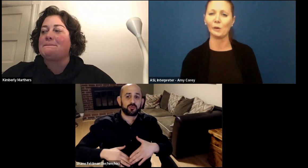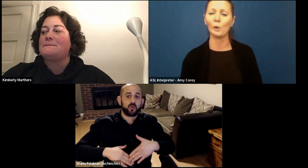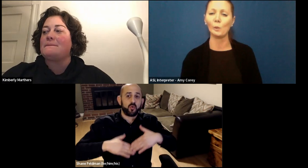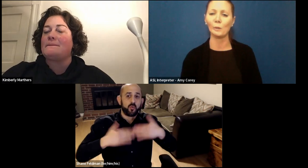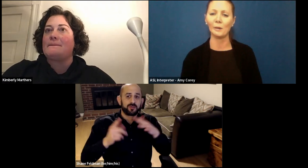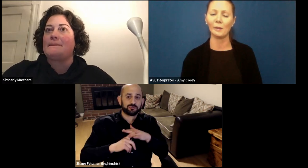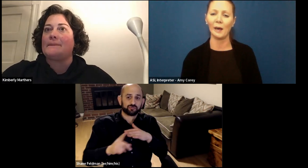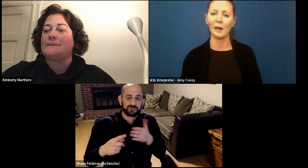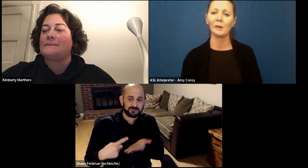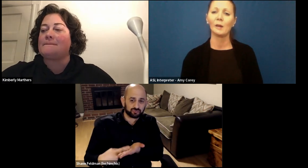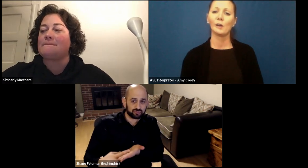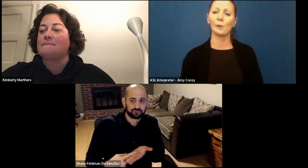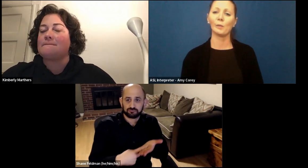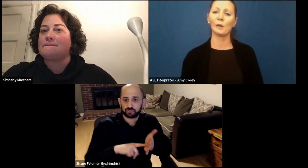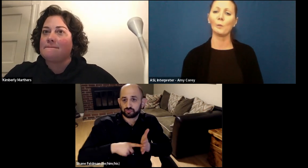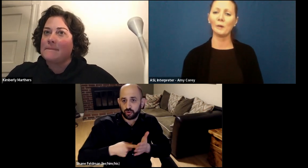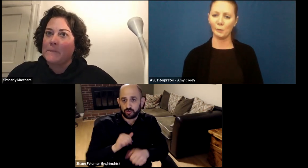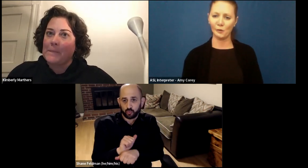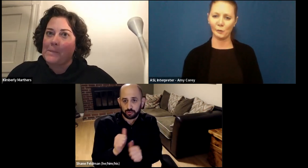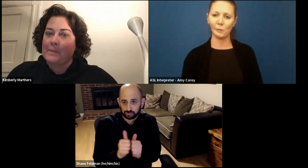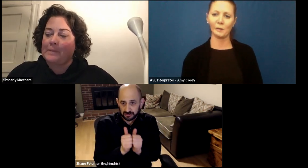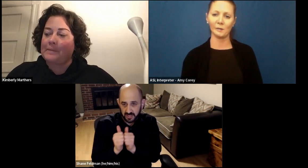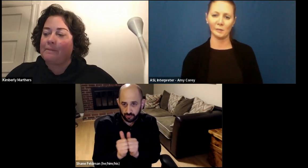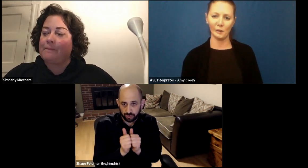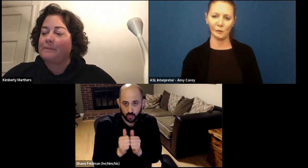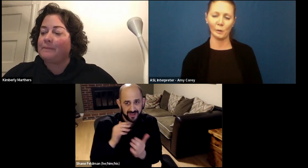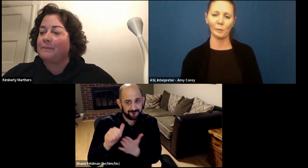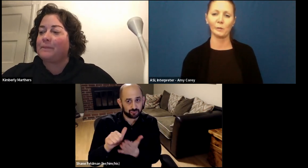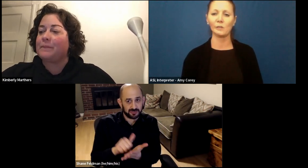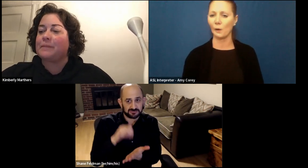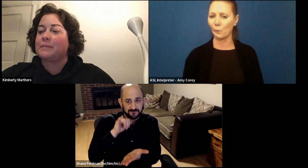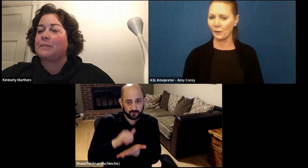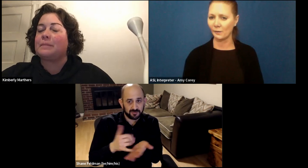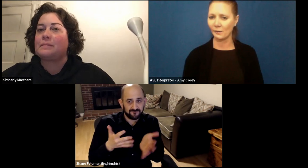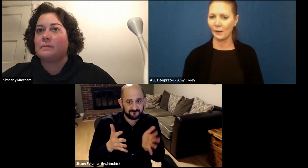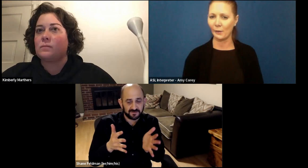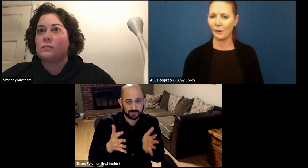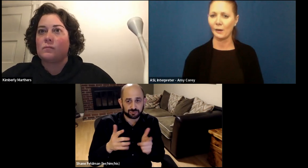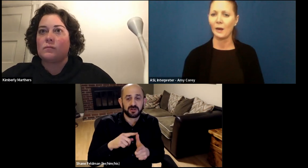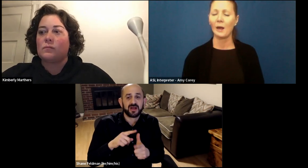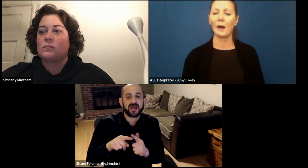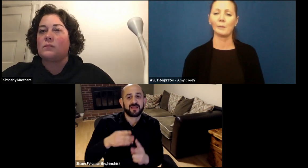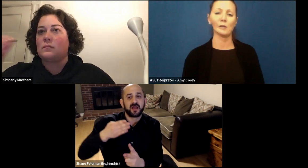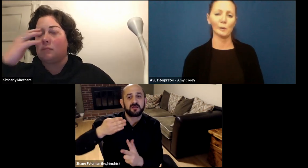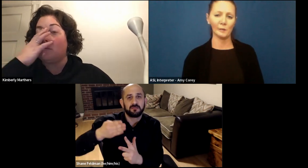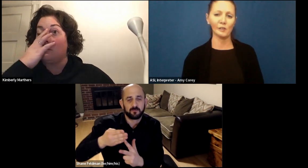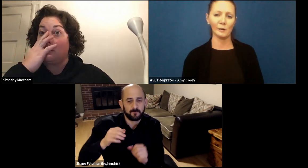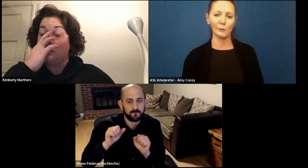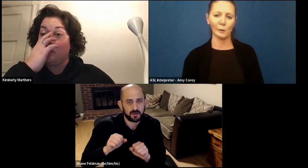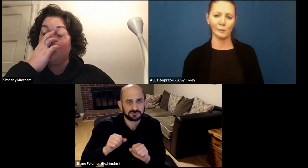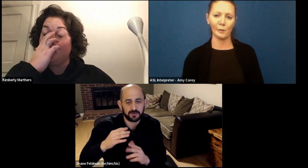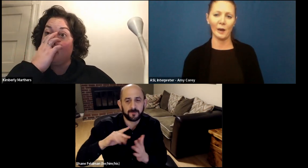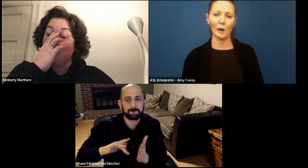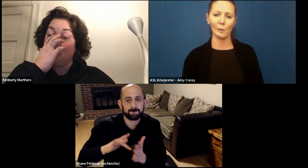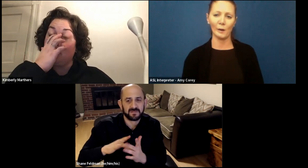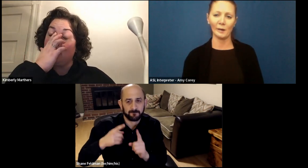on, but the goal would be that, the opening retreat would be a discussion where we would start working together. I do have an agenda